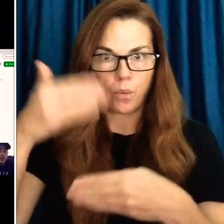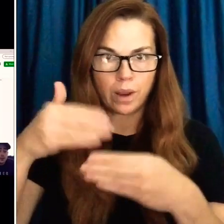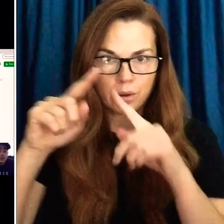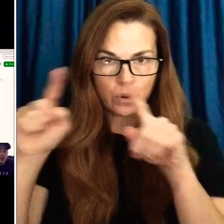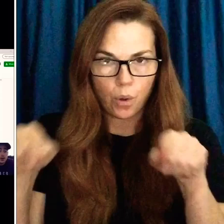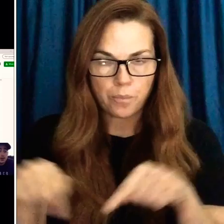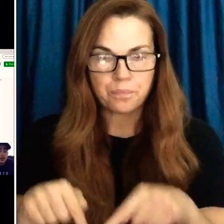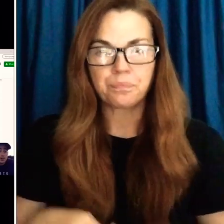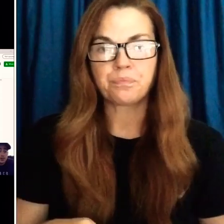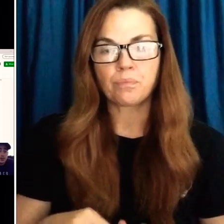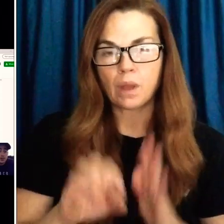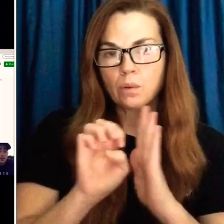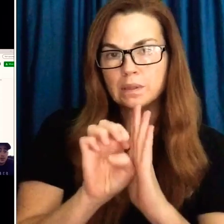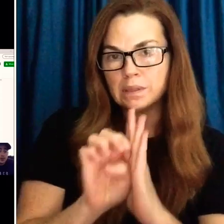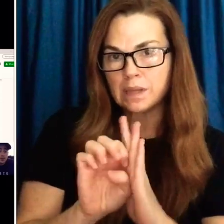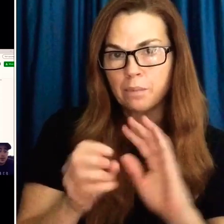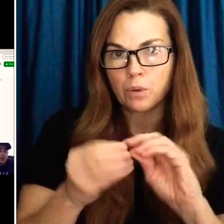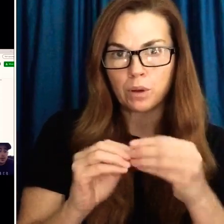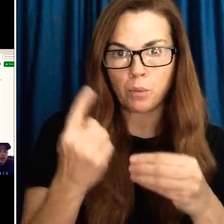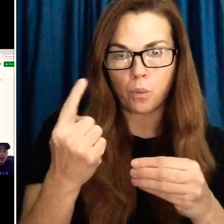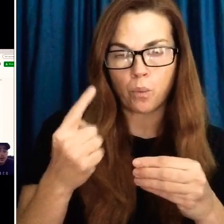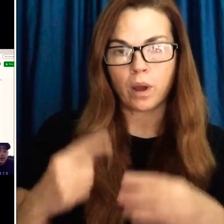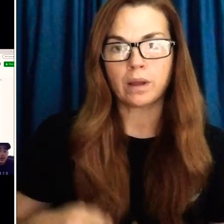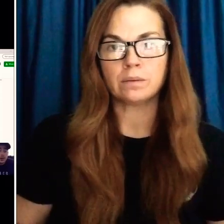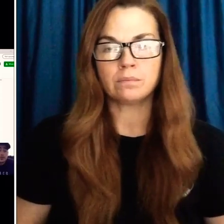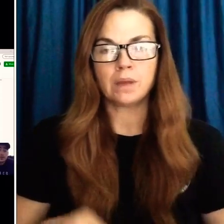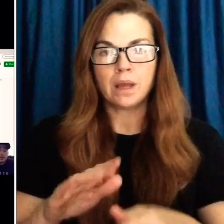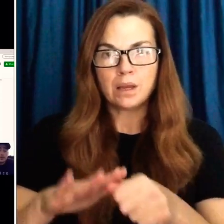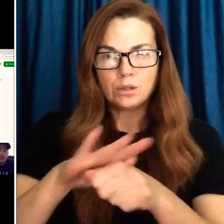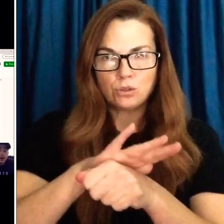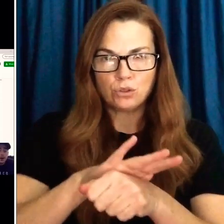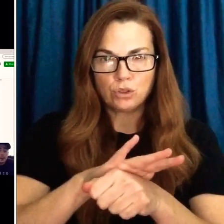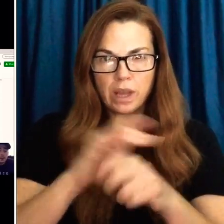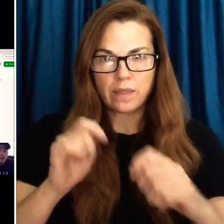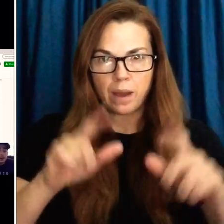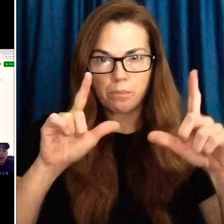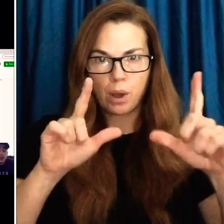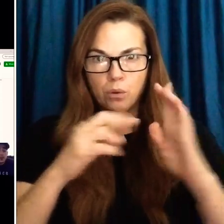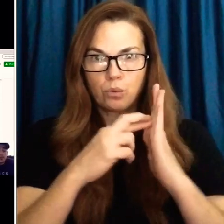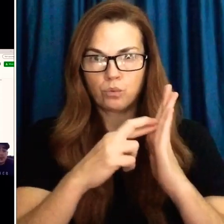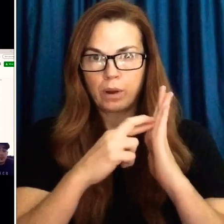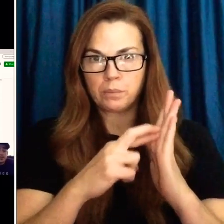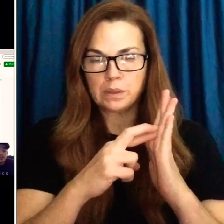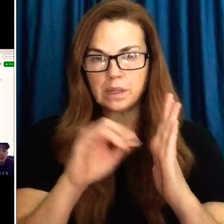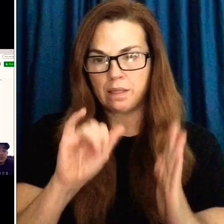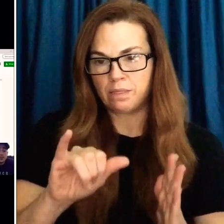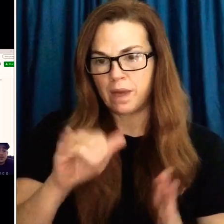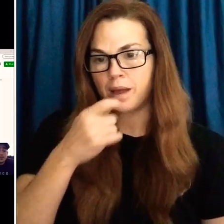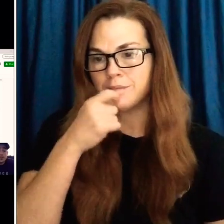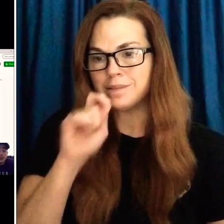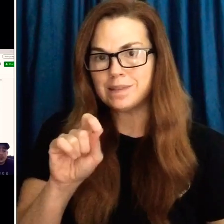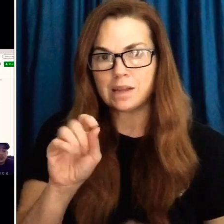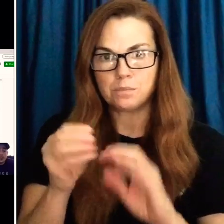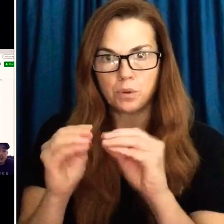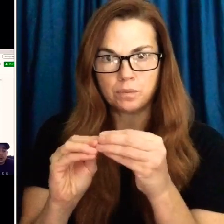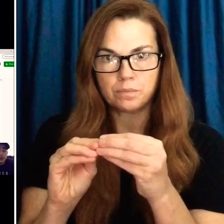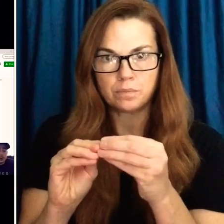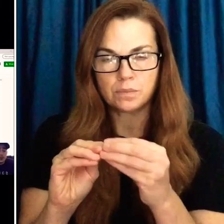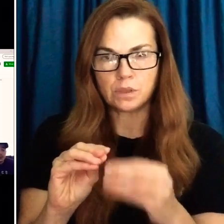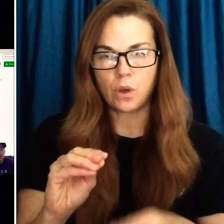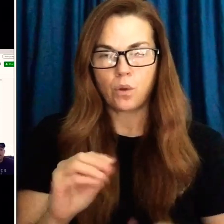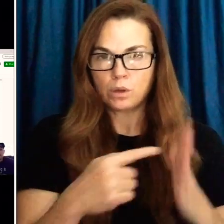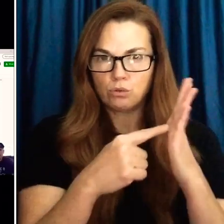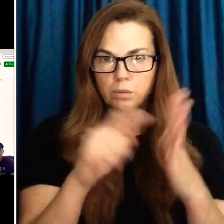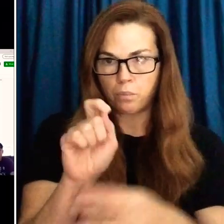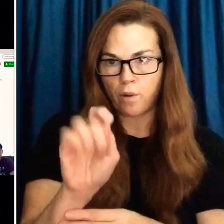says shade the model to represent the decimal. And here I have 0.5. I want to type the verbal description here. So I click